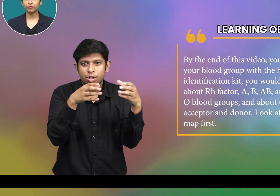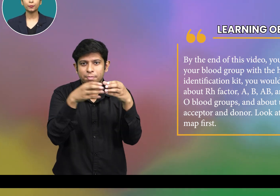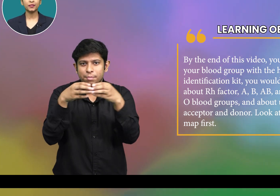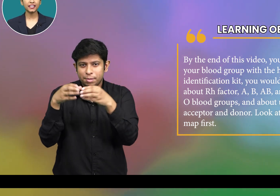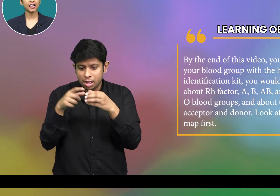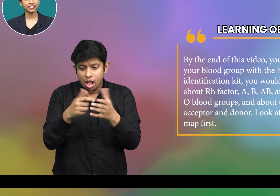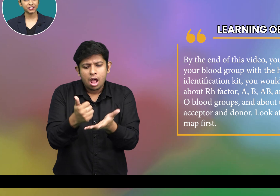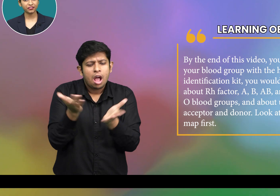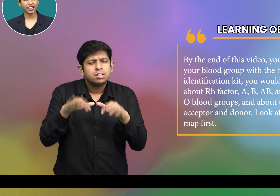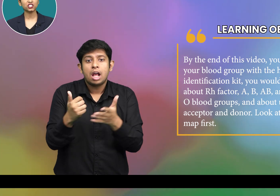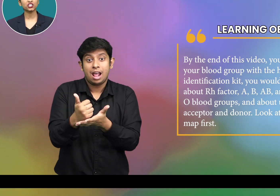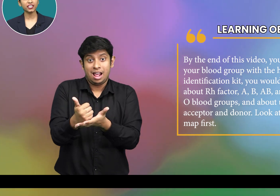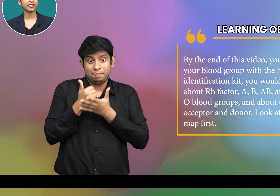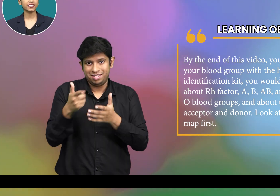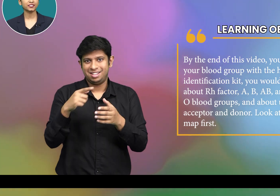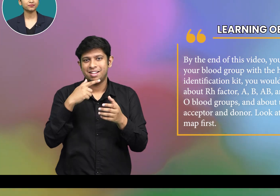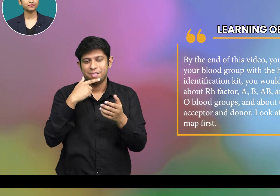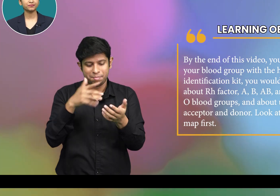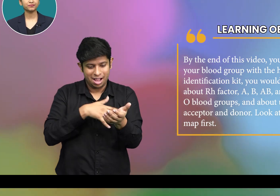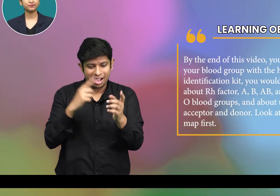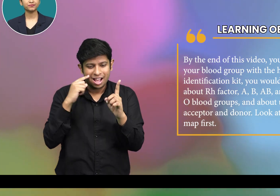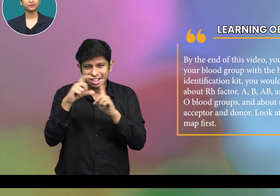of blood identification kit.